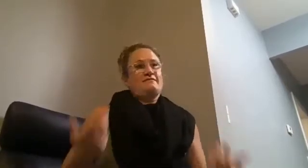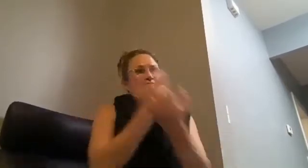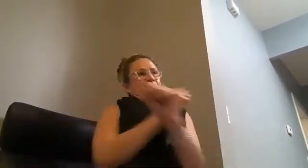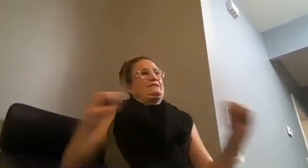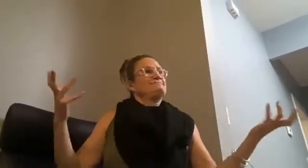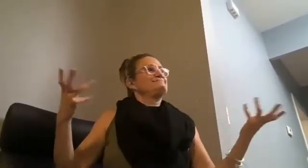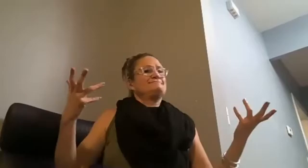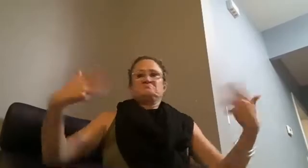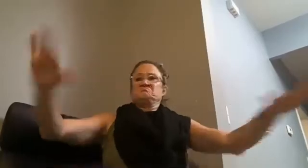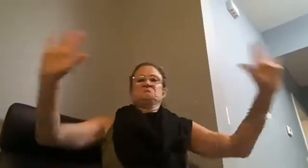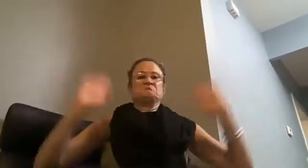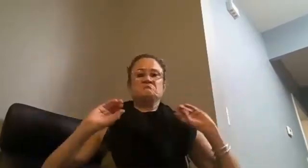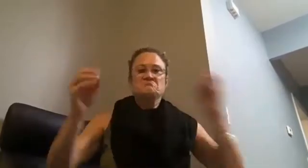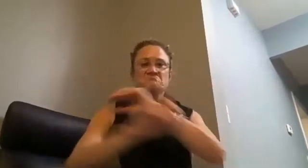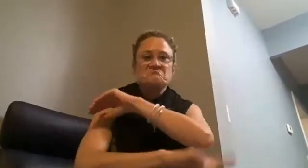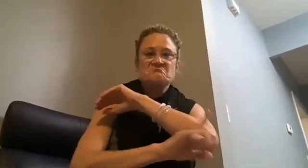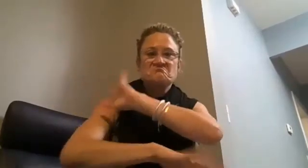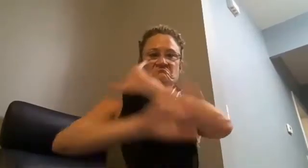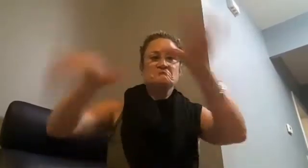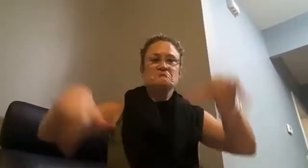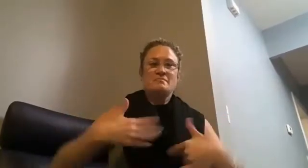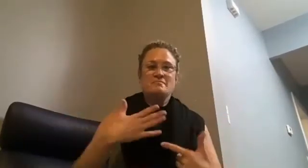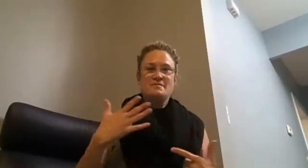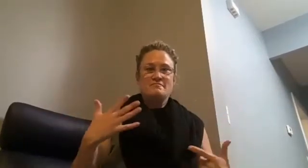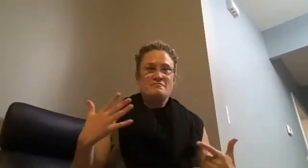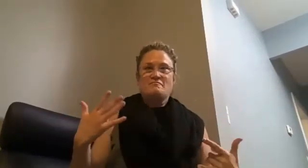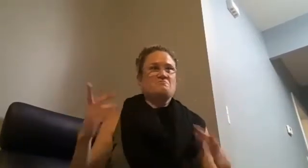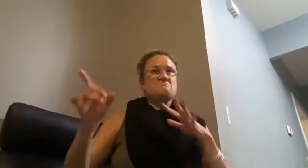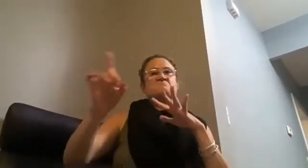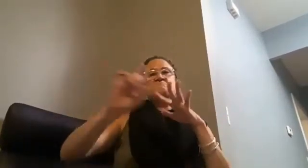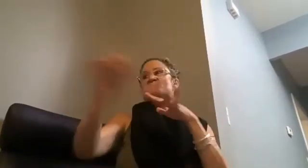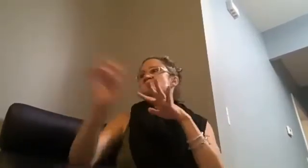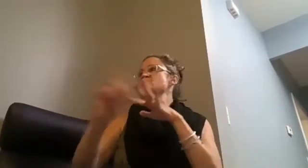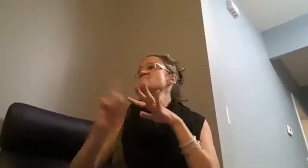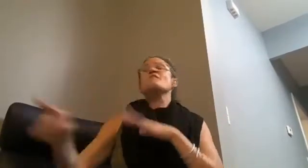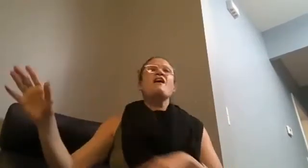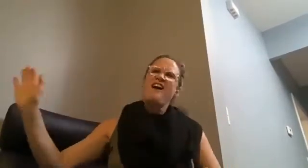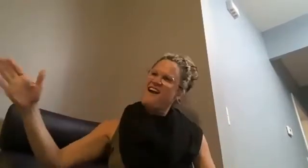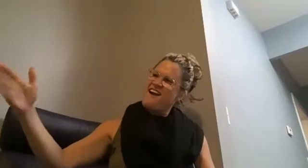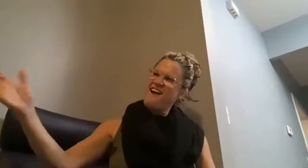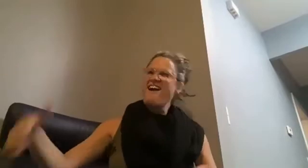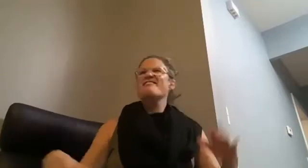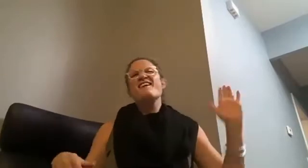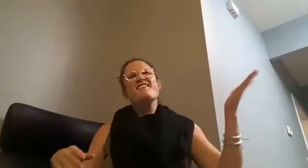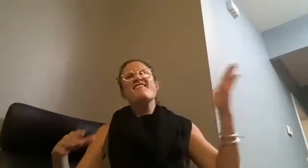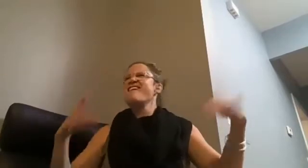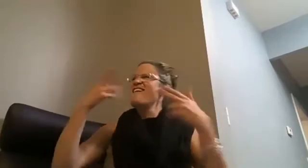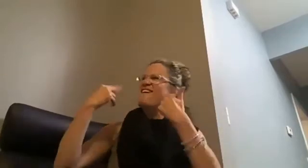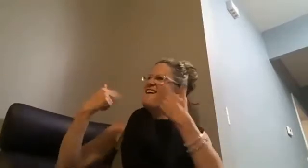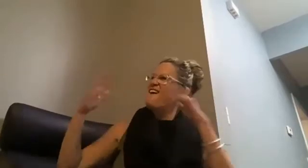no consequences. And me and my friends are walking away from that and they're patting me on the back and they're saying that's the most awesome thing they'd ever seen. And I